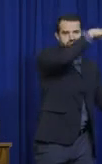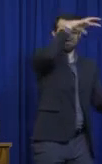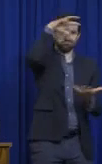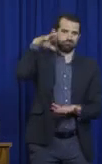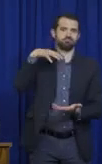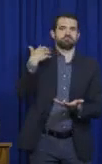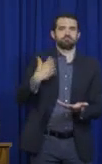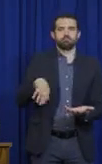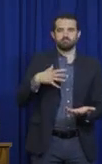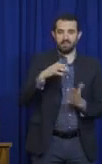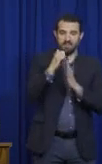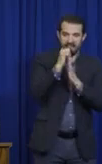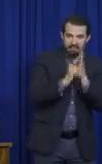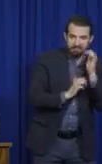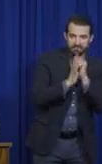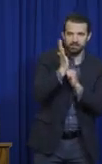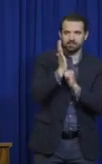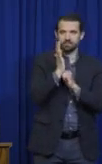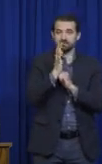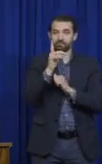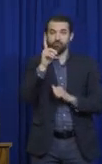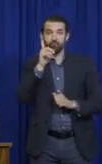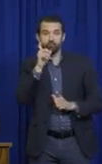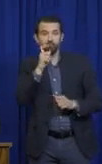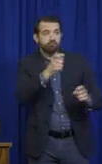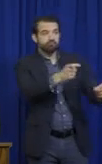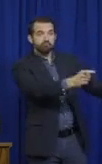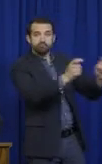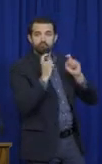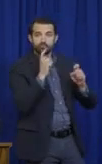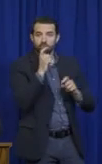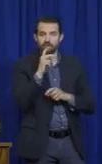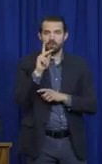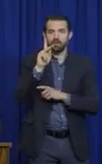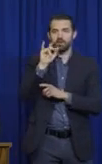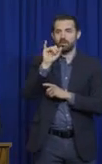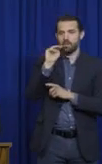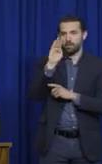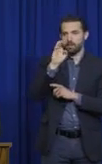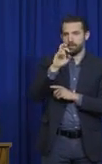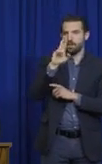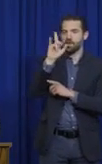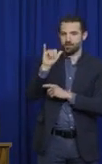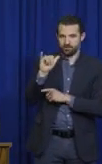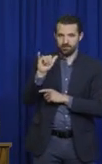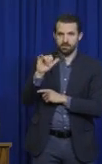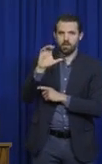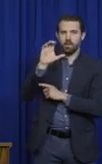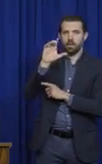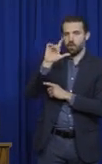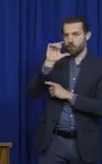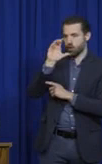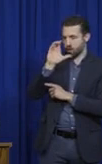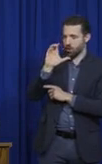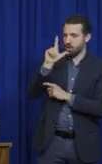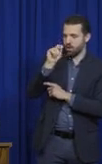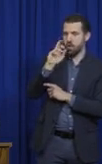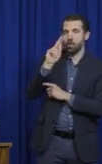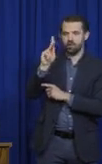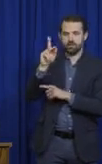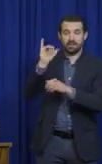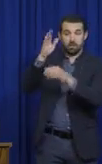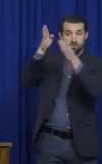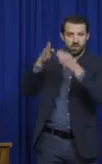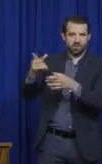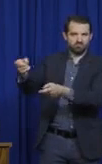gloves from Kimberly-Clark. These are the nitrile, the blue gloves that are so vital for healthcare workers. As